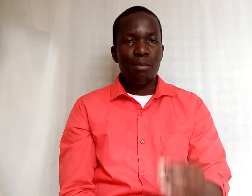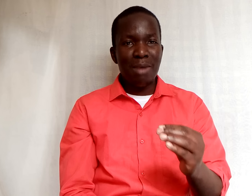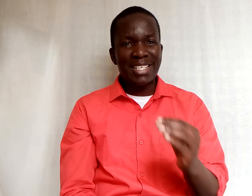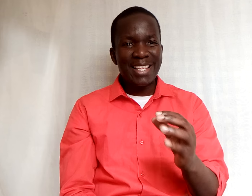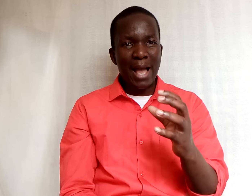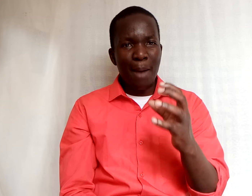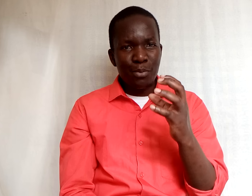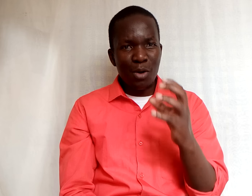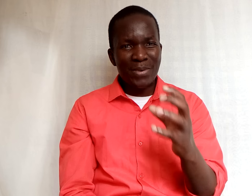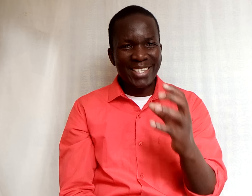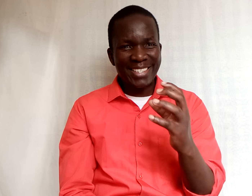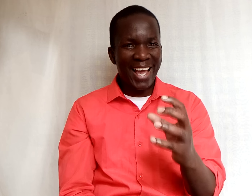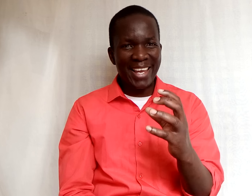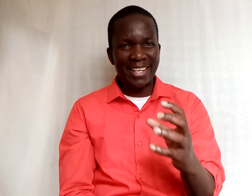But the appropriate sign,